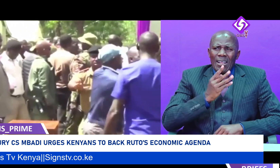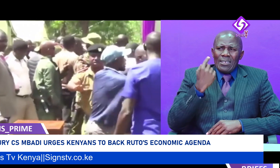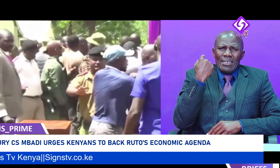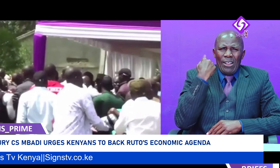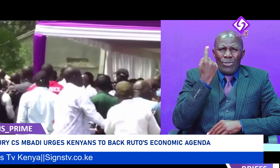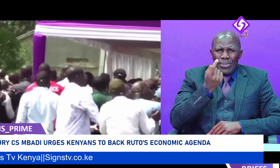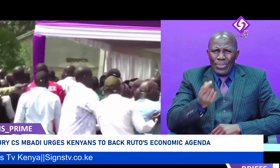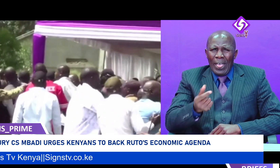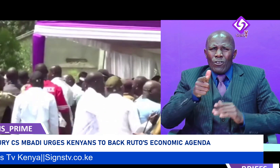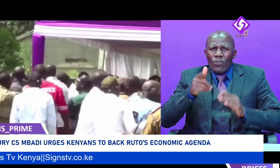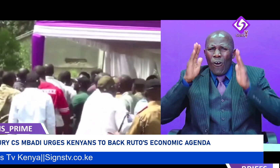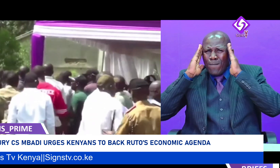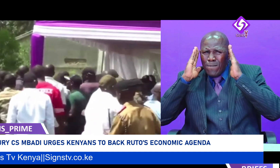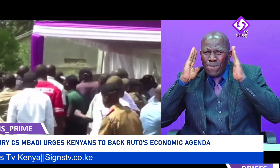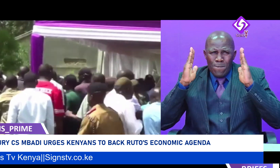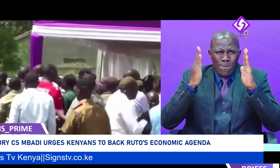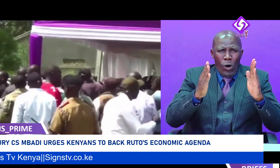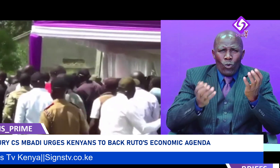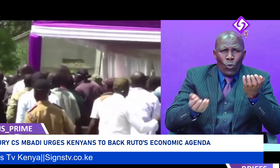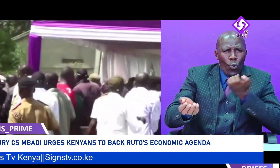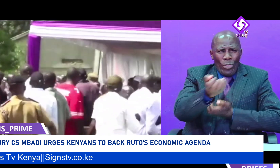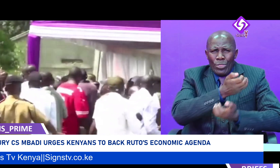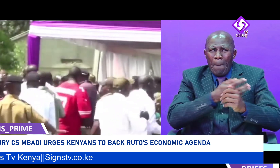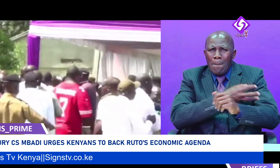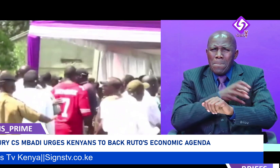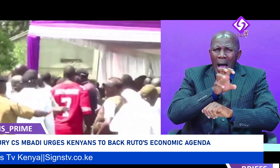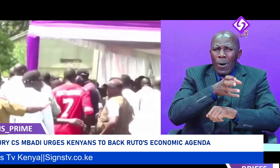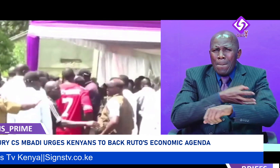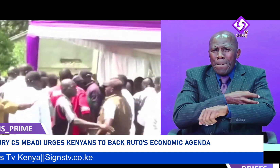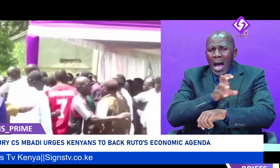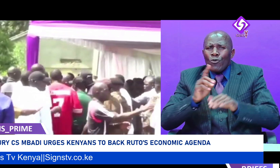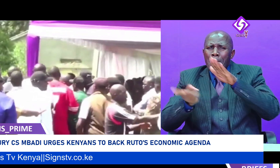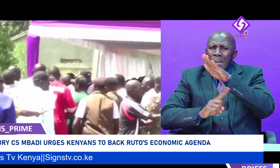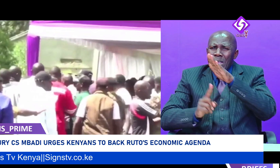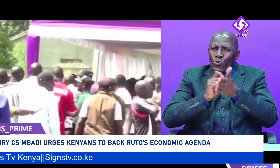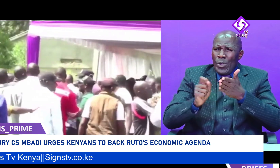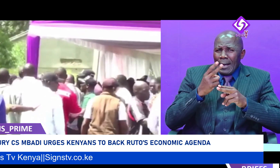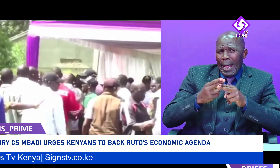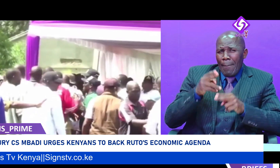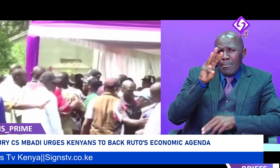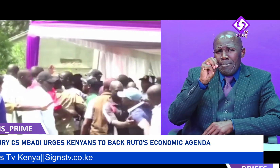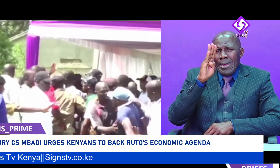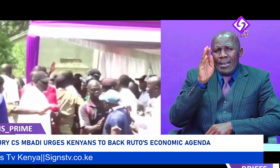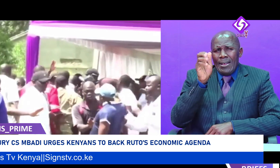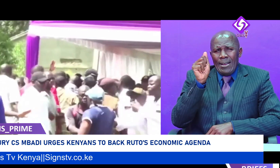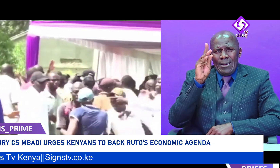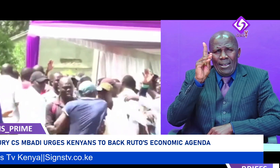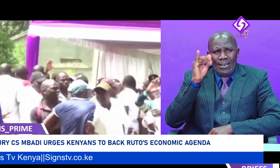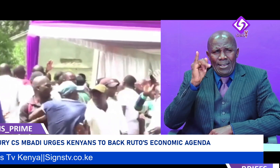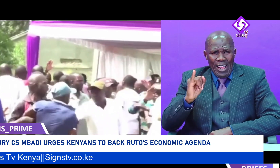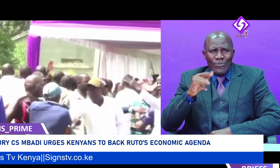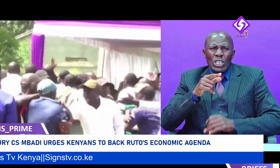Speaking at a recent event focusing on economic empowerment, CS Mbadi strongly advocated for